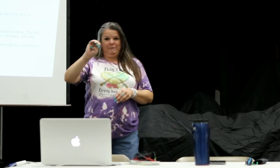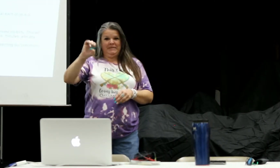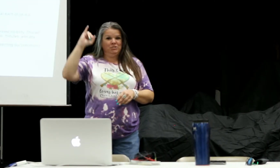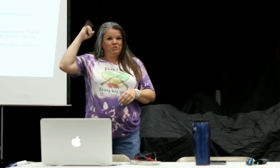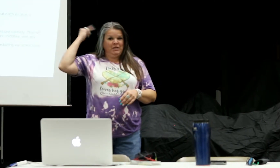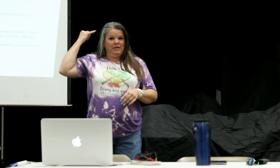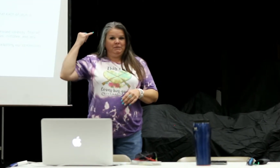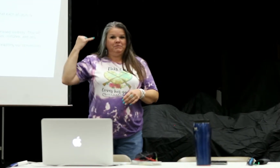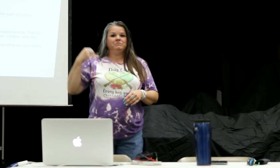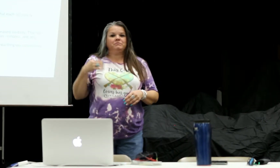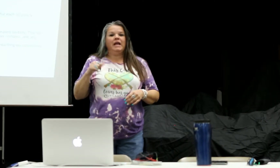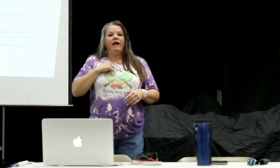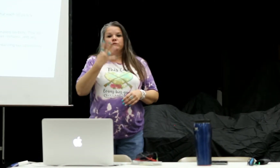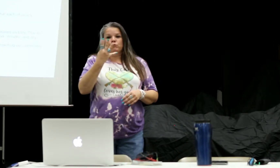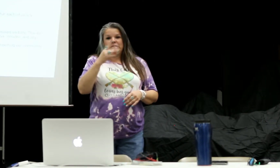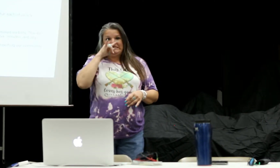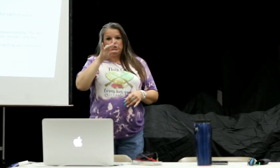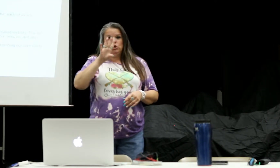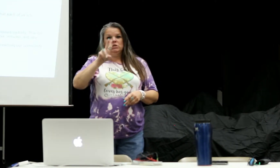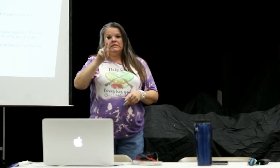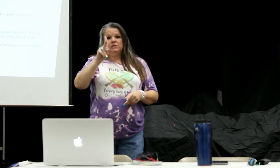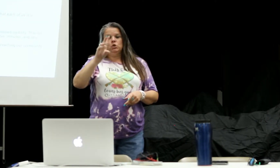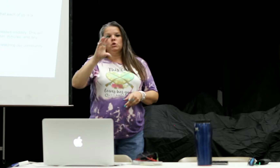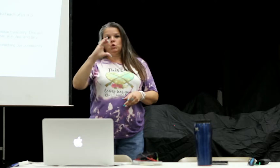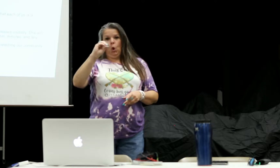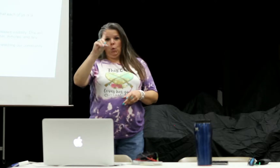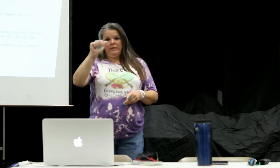Hello, my name is Jamie. I have 4 kids.